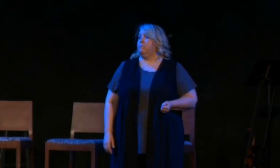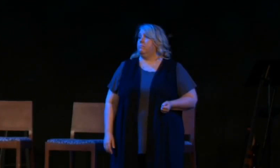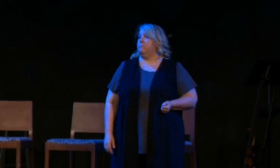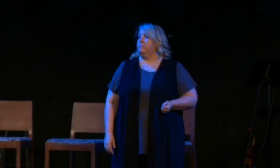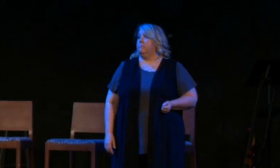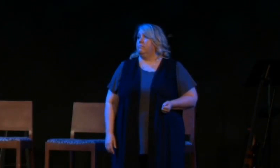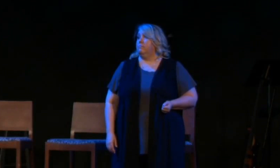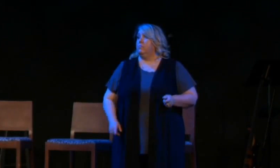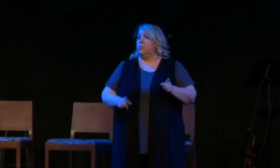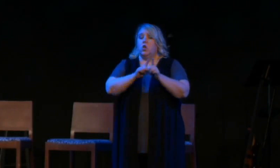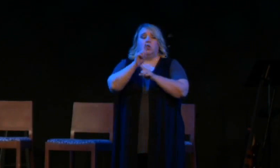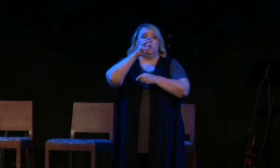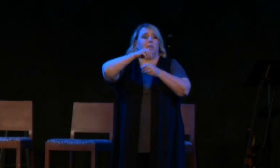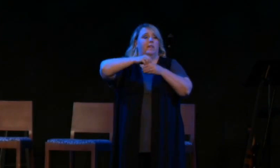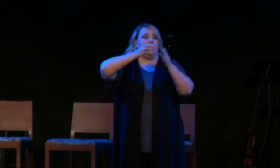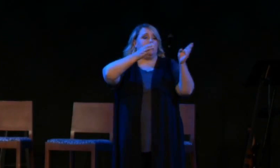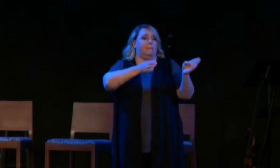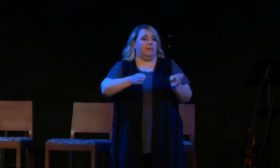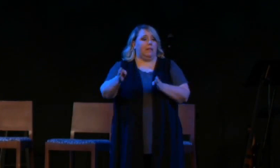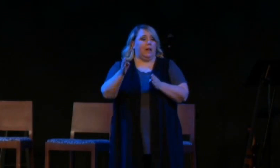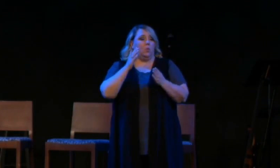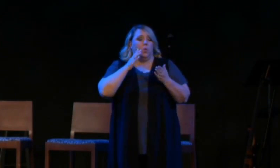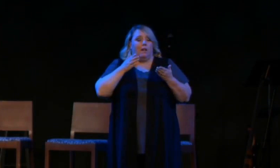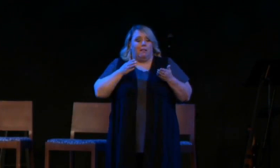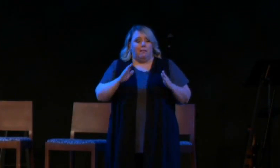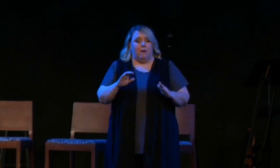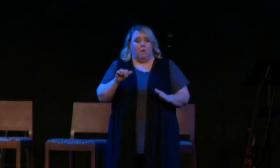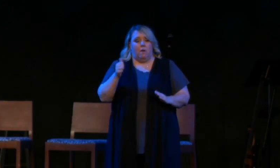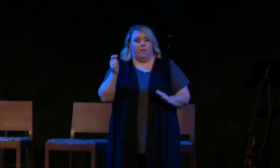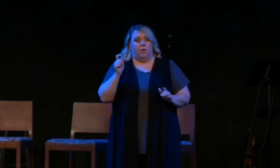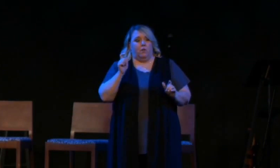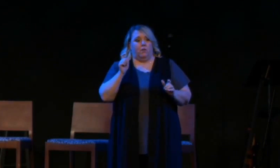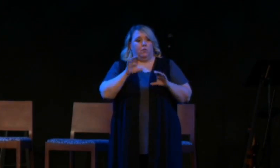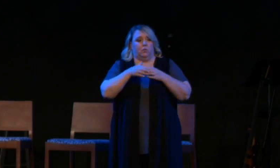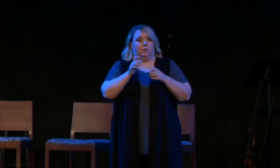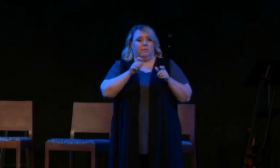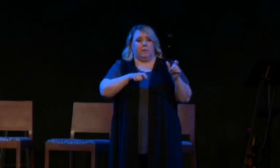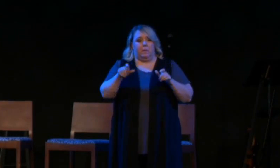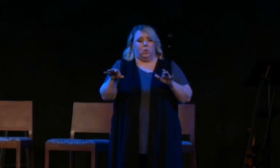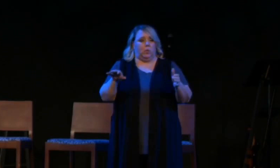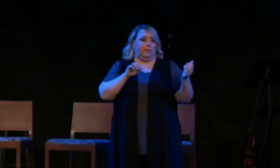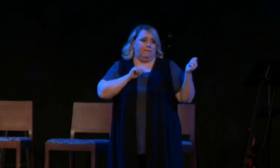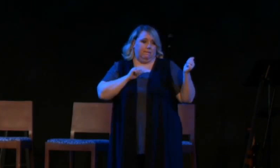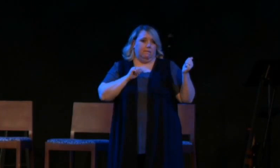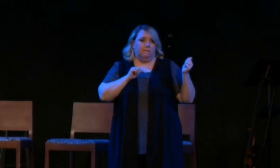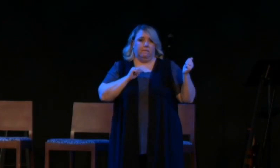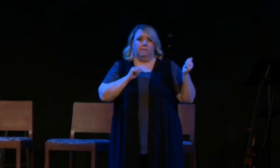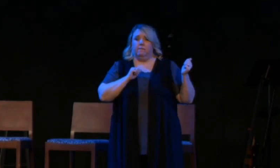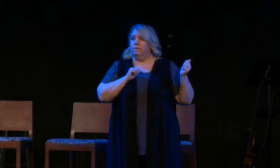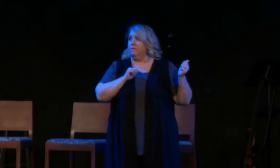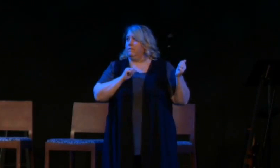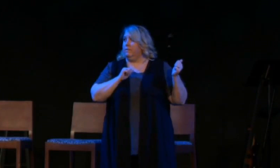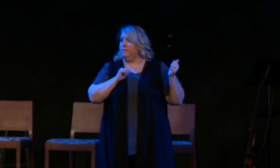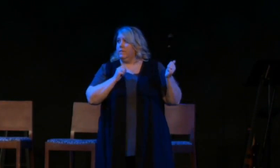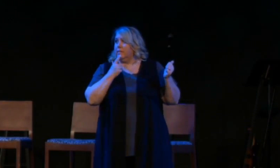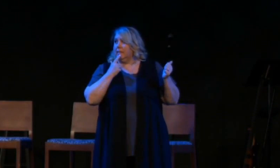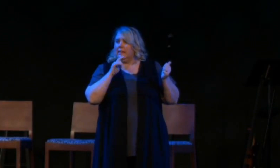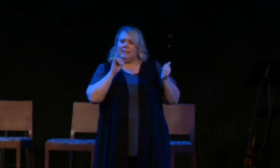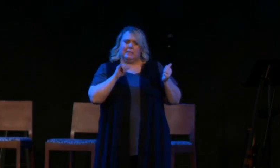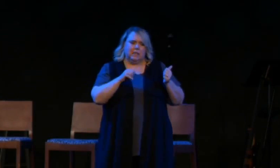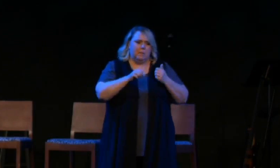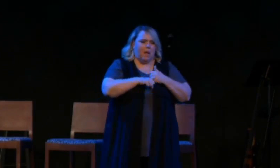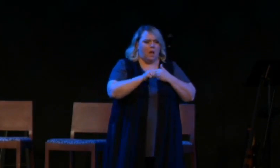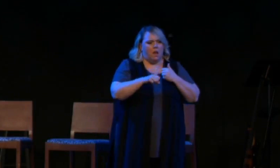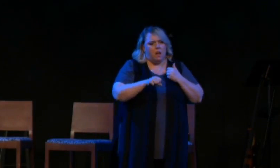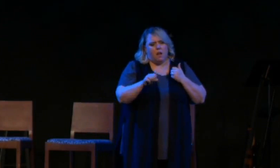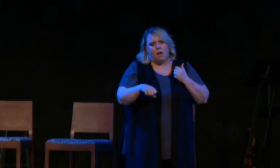Also in this plan, it would let other groups of people leave. So because some people feel like, well, this is going to be a big mess and it's going to be a prolonged period